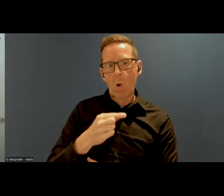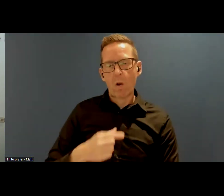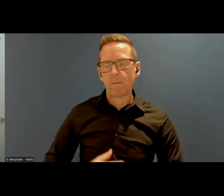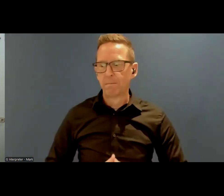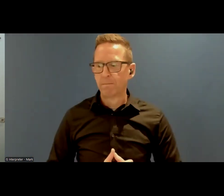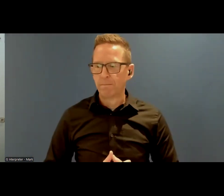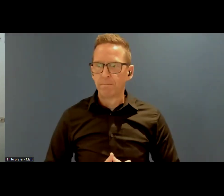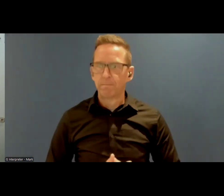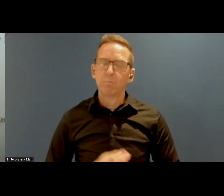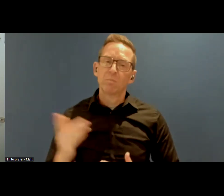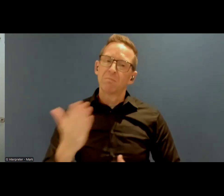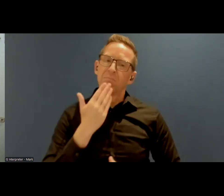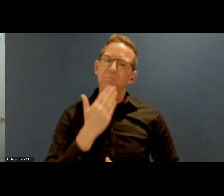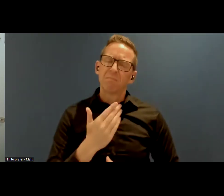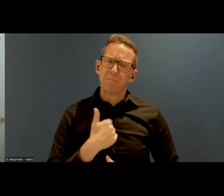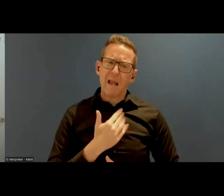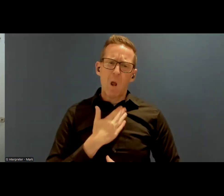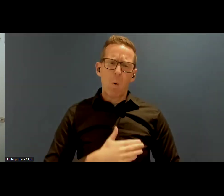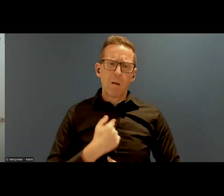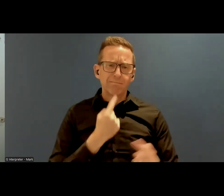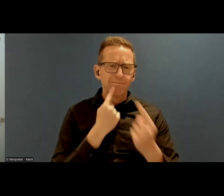the experience of